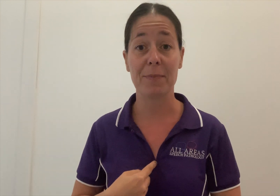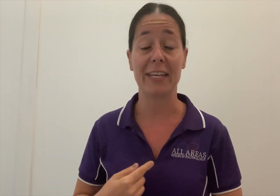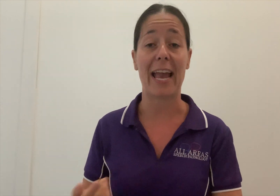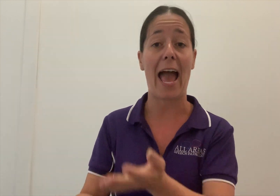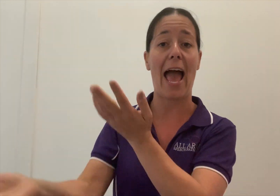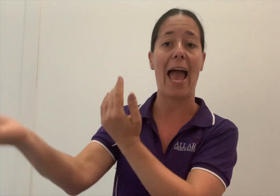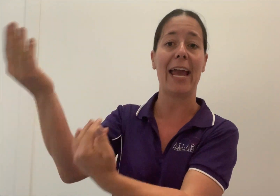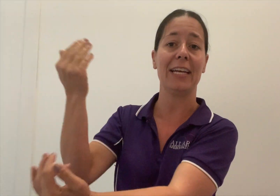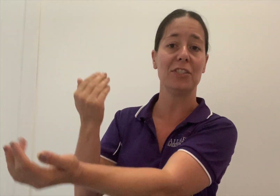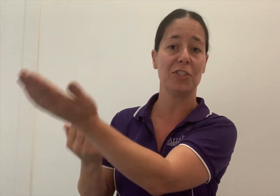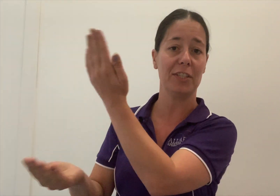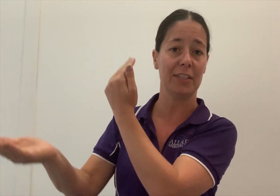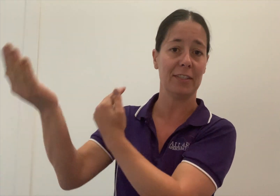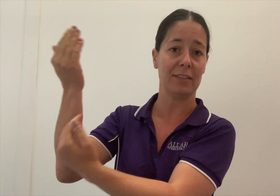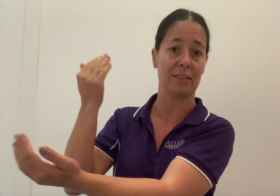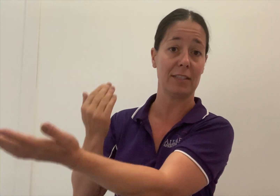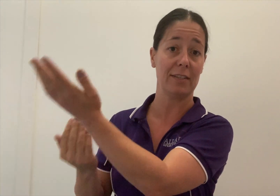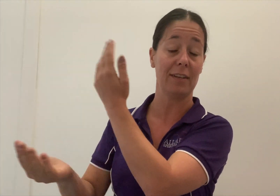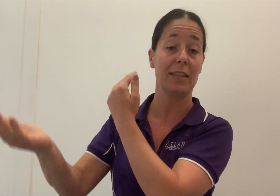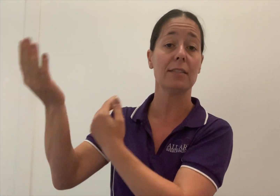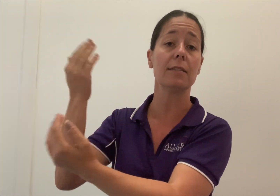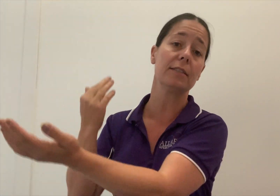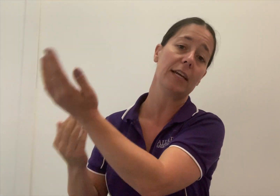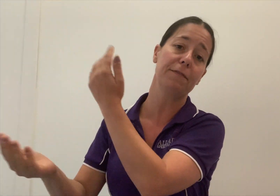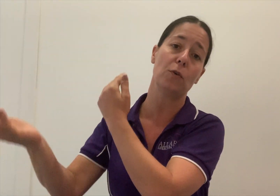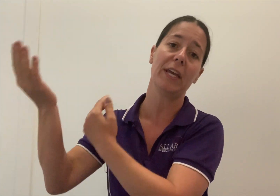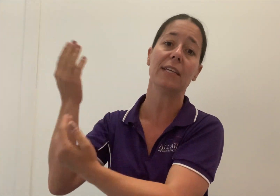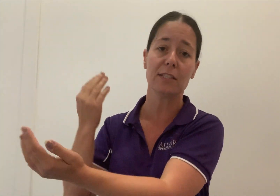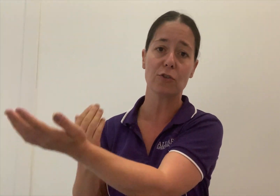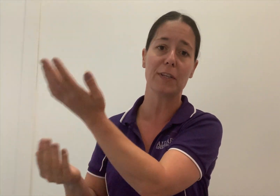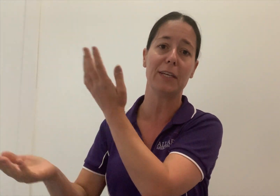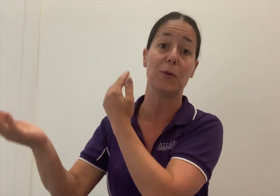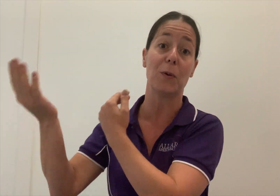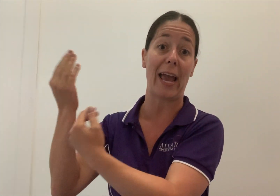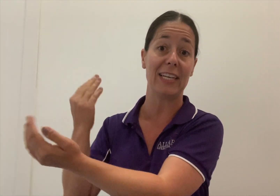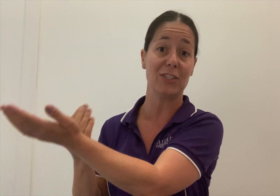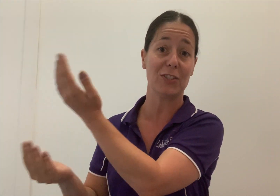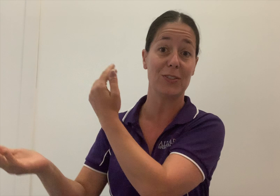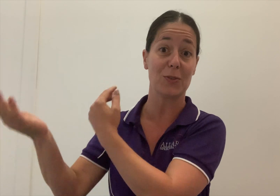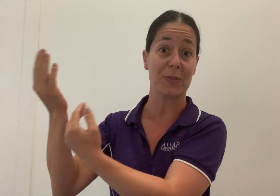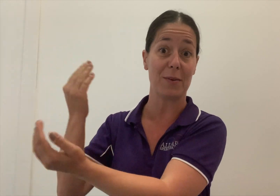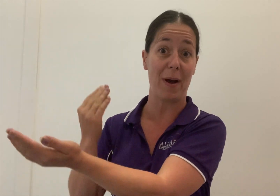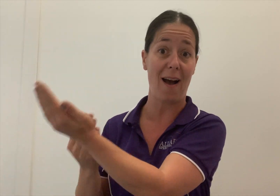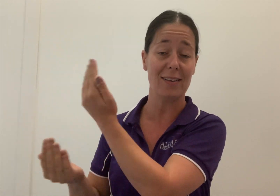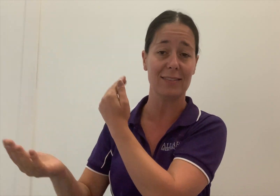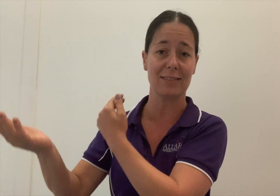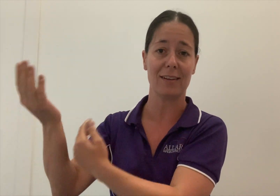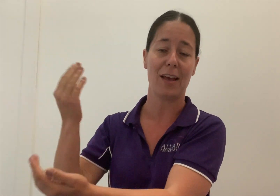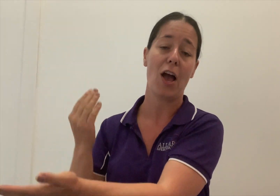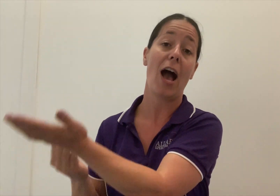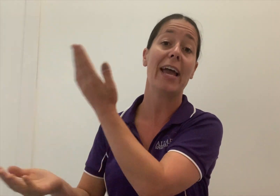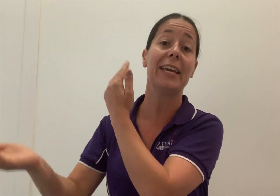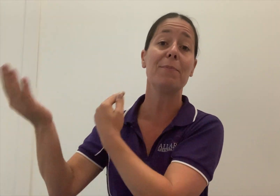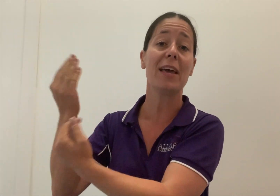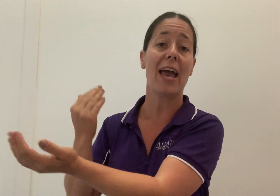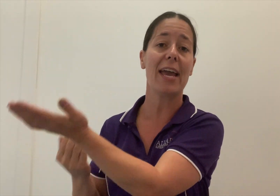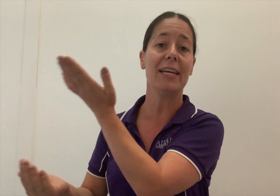the ancient, this is the sign for history or ancient or in the past. I am the